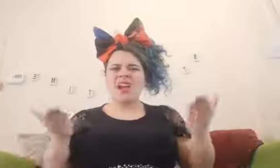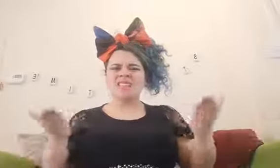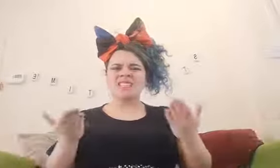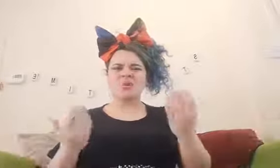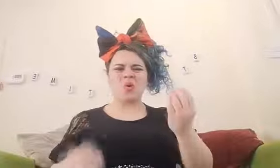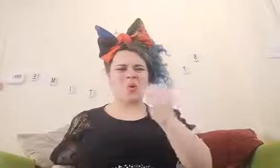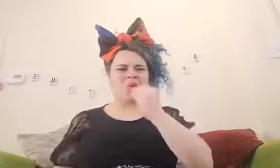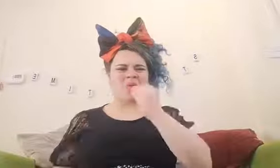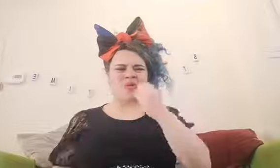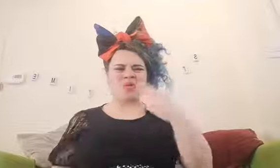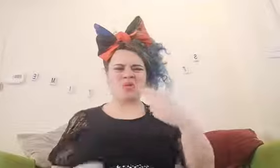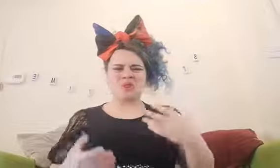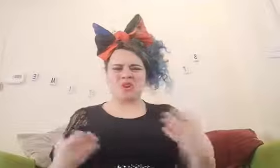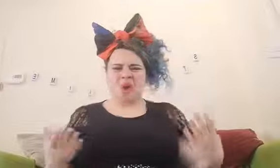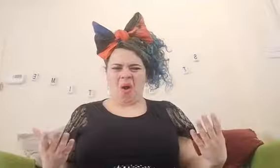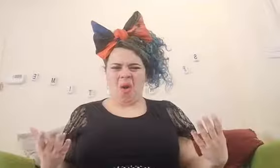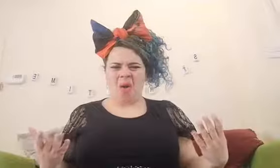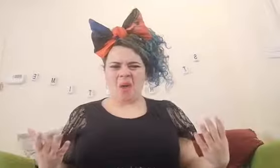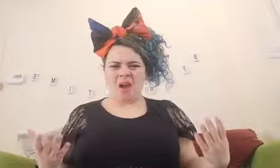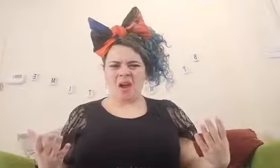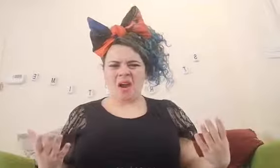Did all the food go?